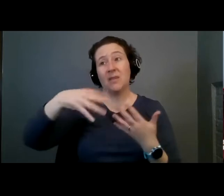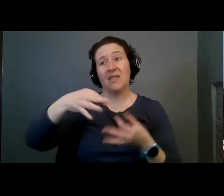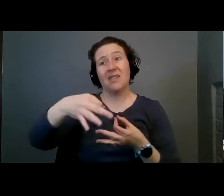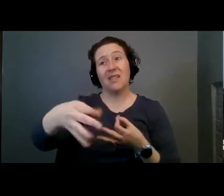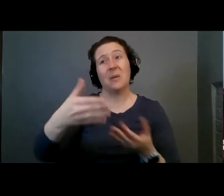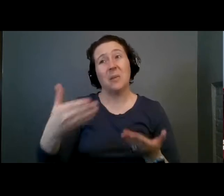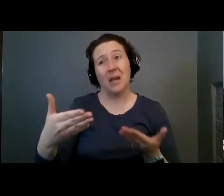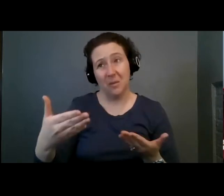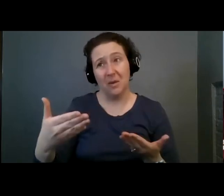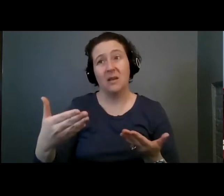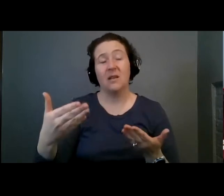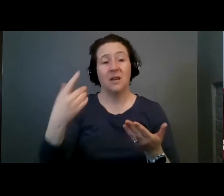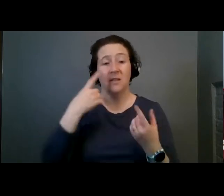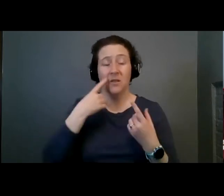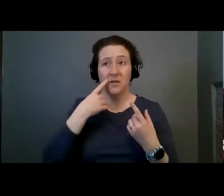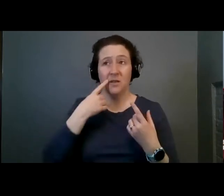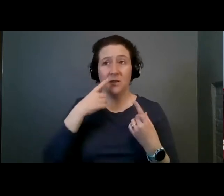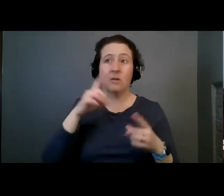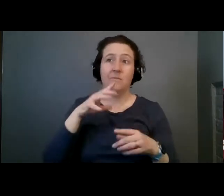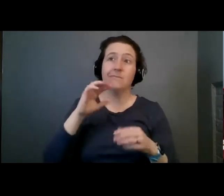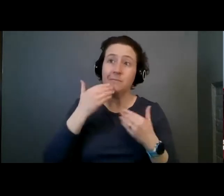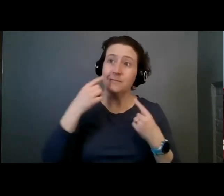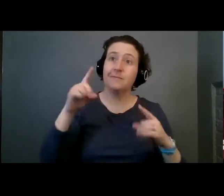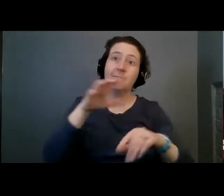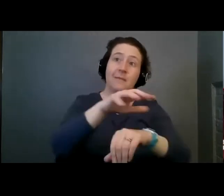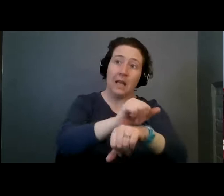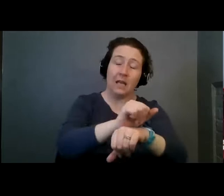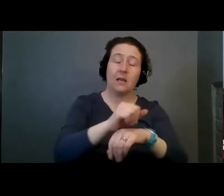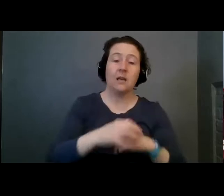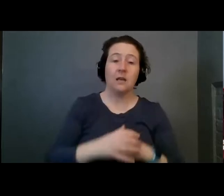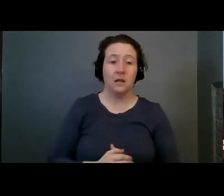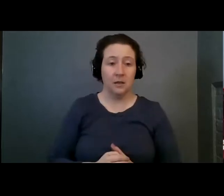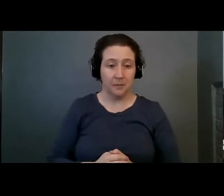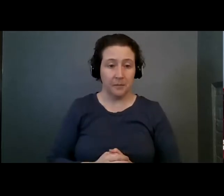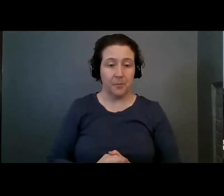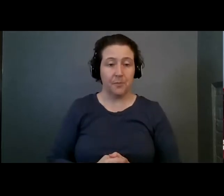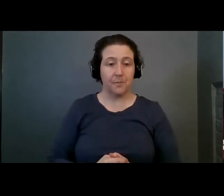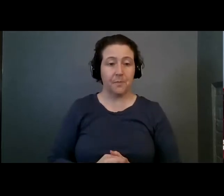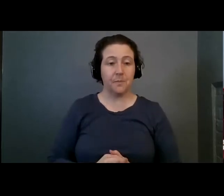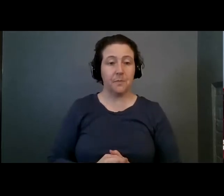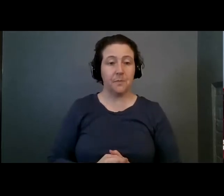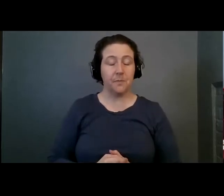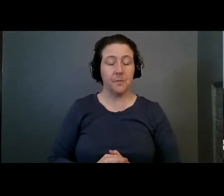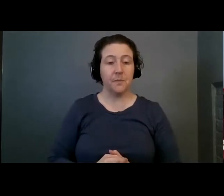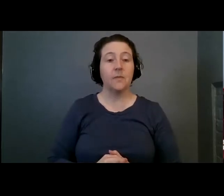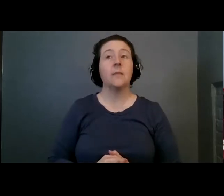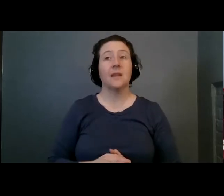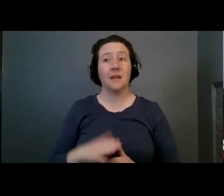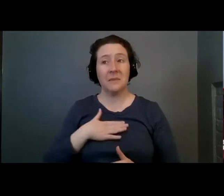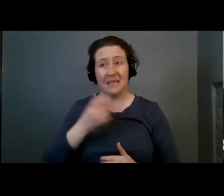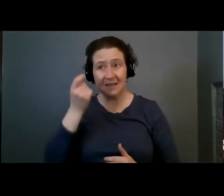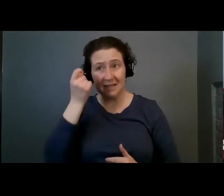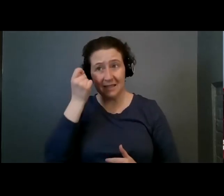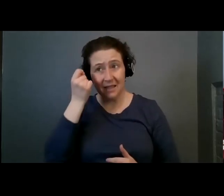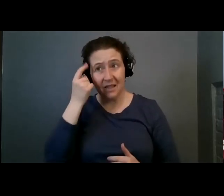from getting a time slot at one of our clinics or even from one of our healthcare partners or pharmacy partners. Please understand that